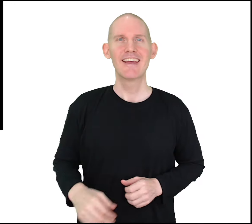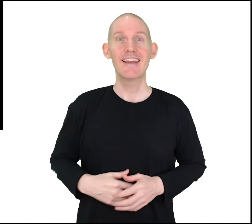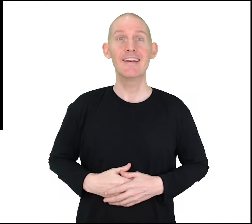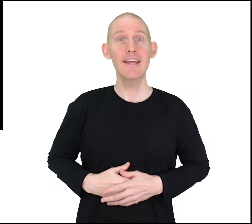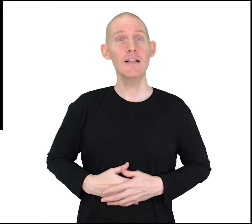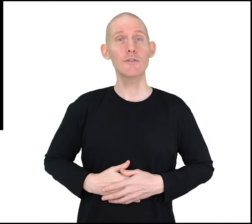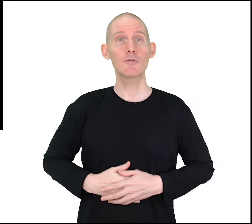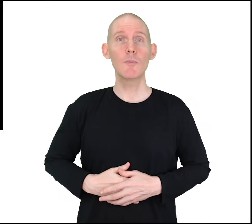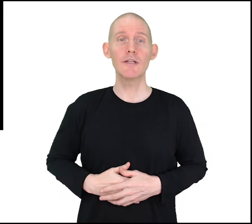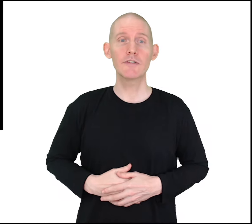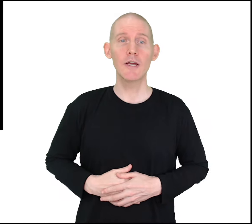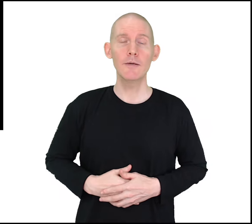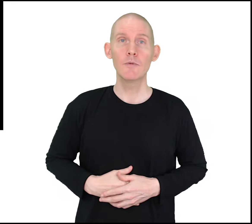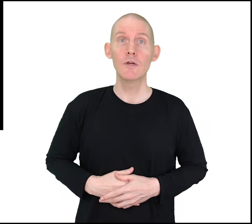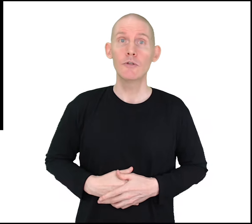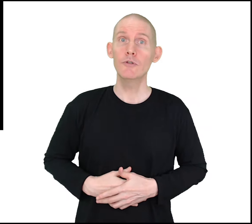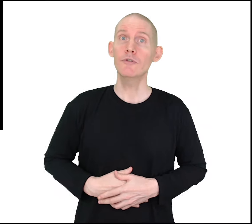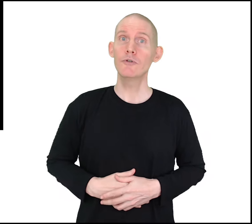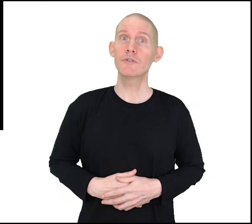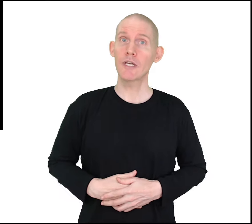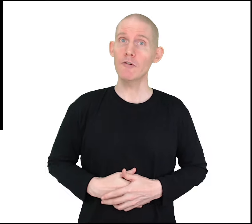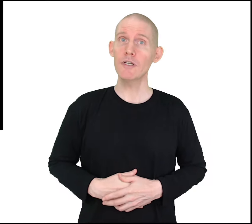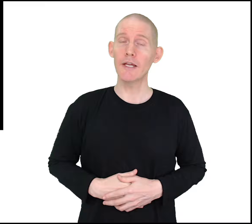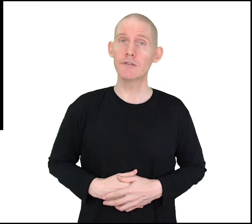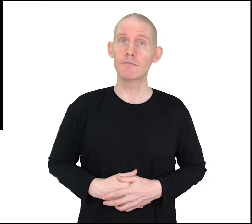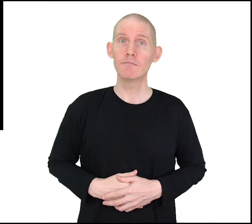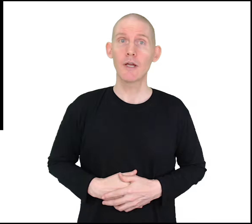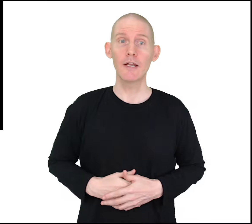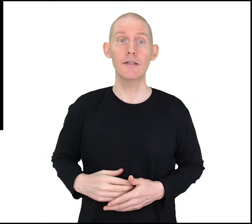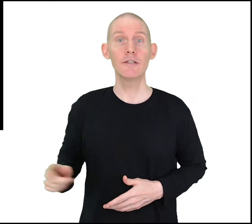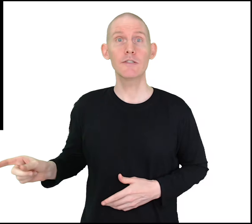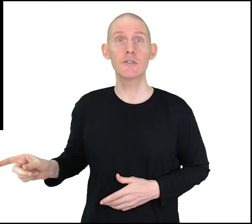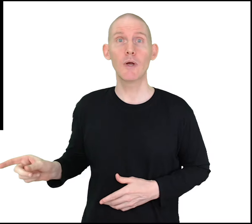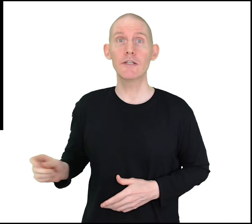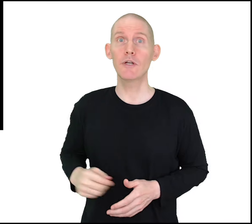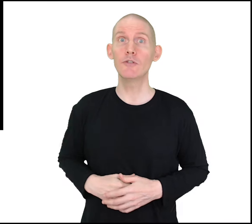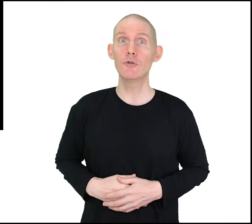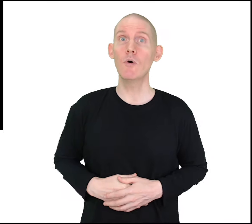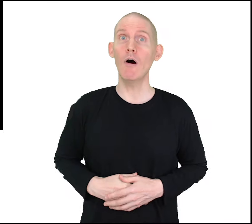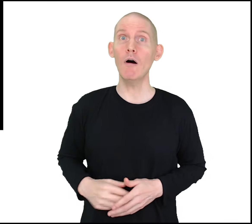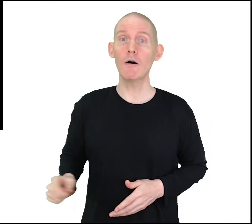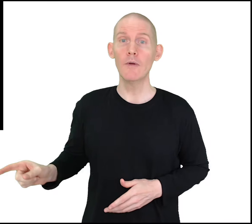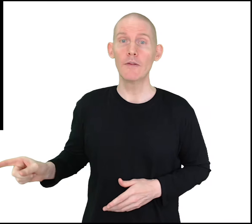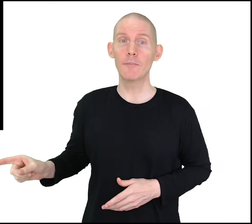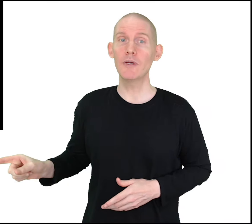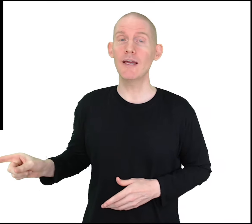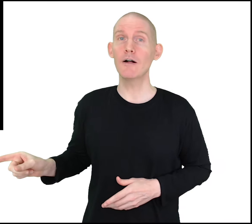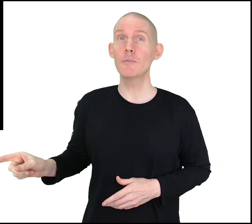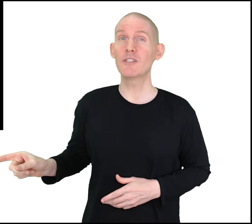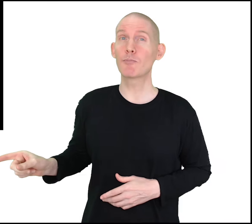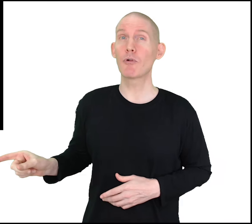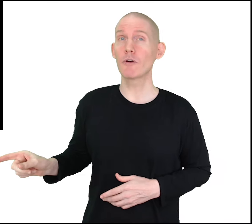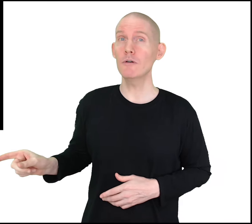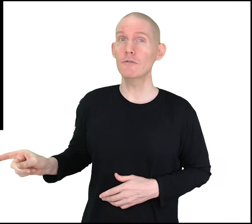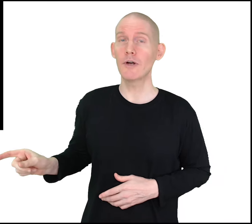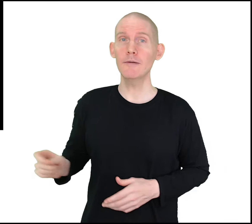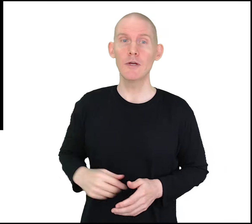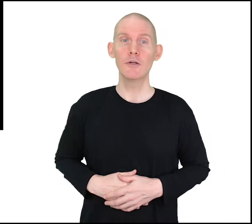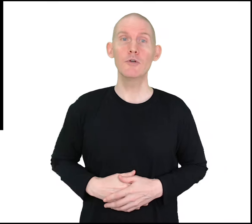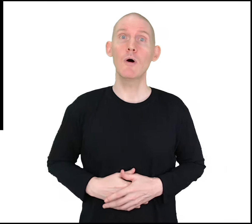In English, we might say, you use hearing aids. And in this situation, you all. The PL means plural, right? You all